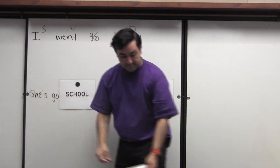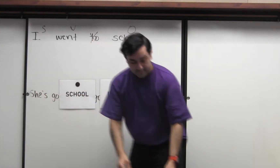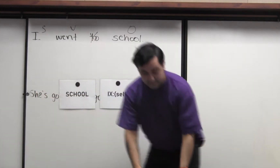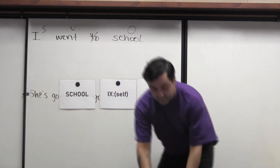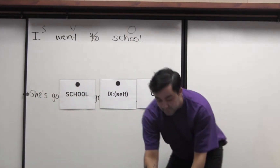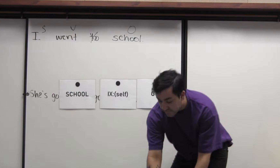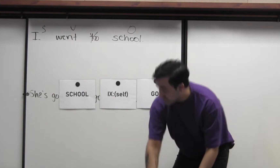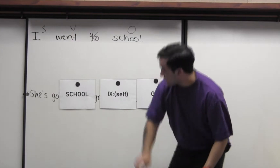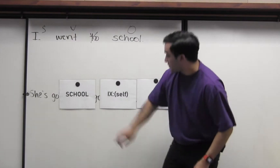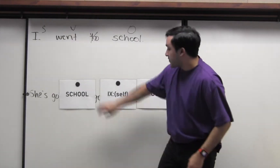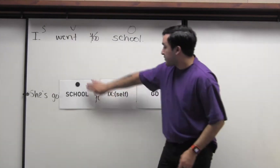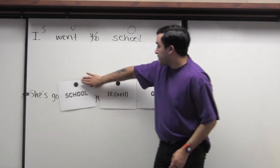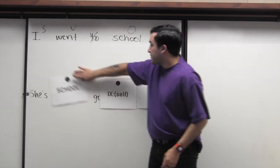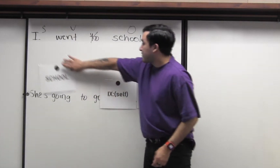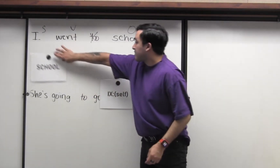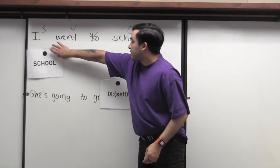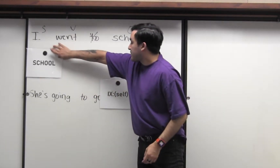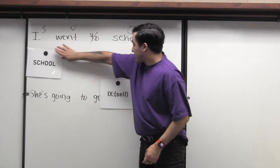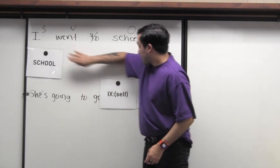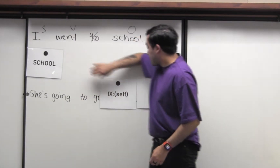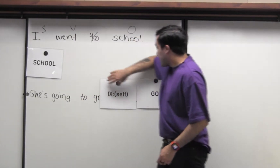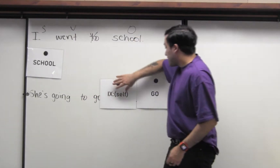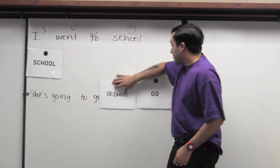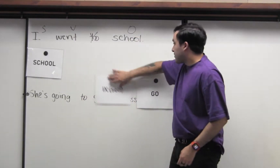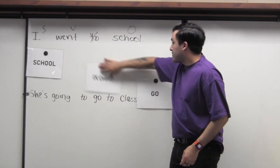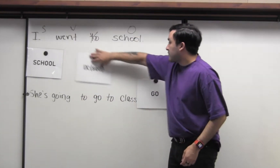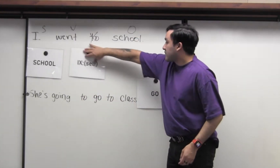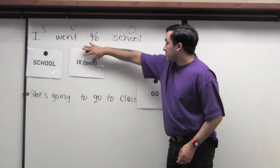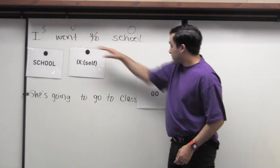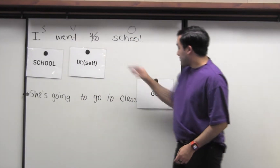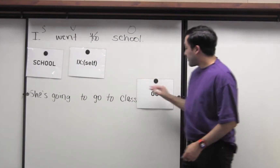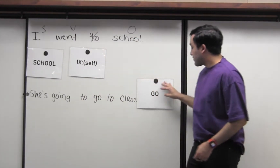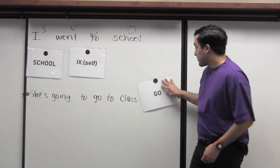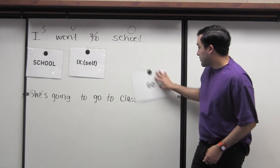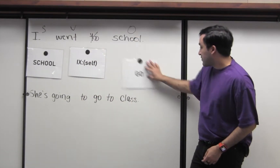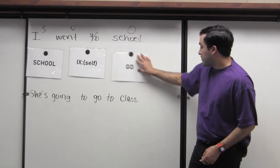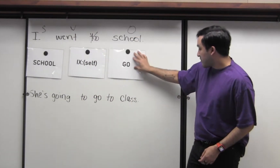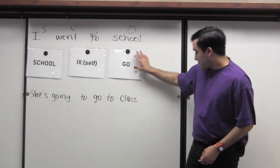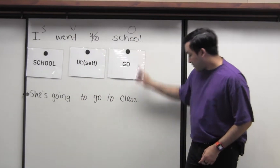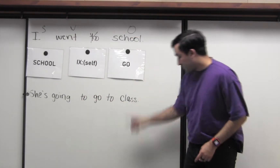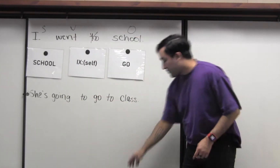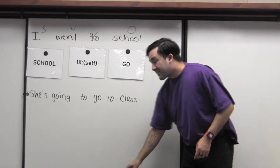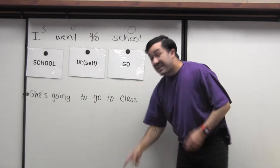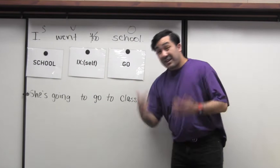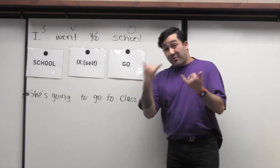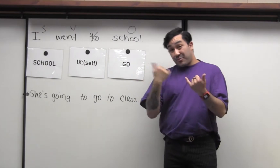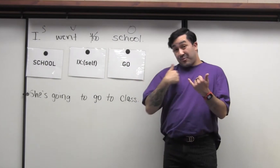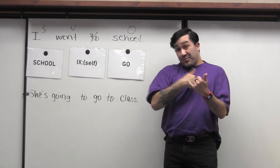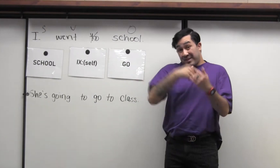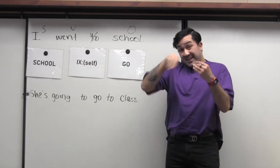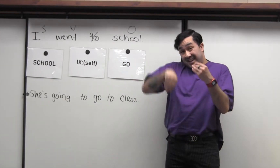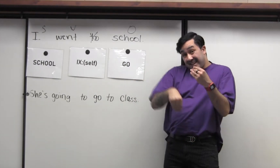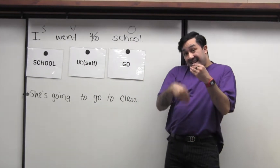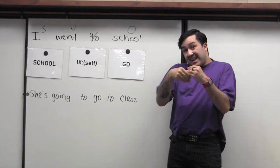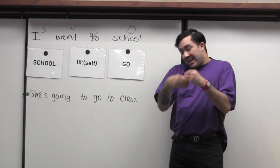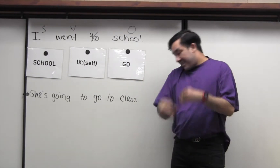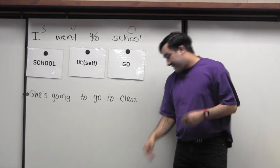In addition to adding a generic sign, there's actually another way we could set up past tense. So we